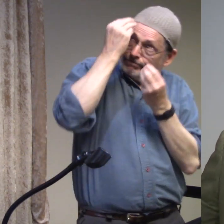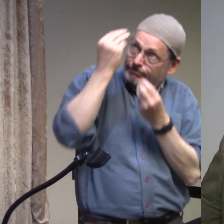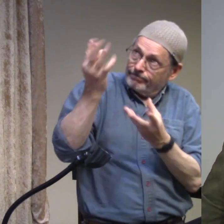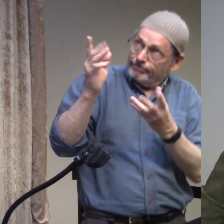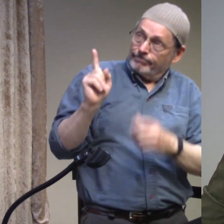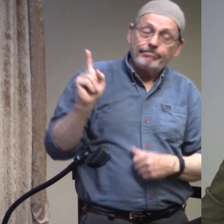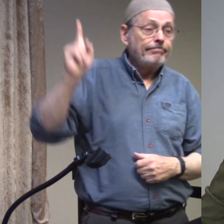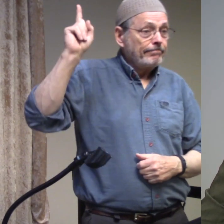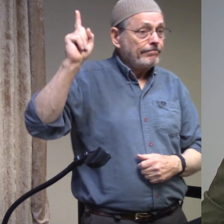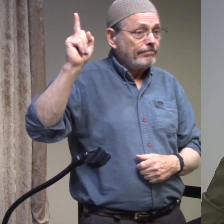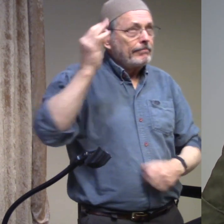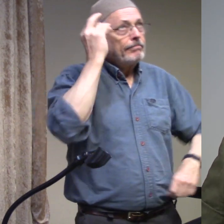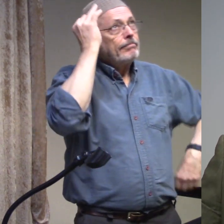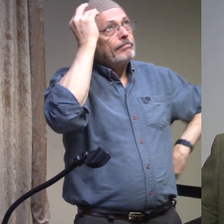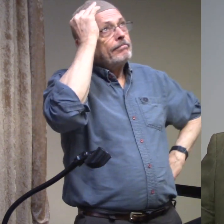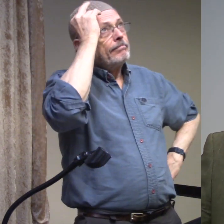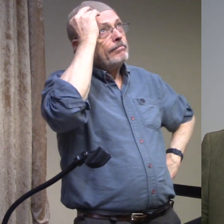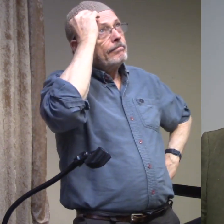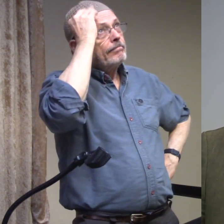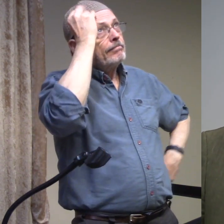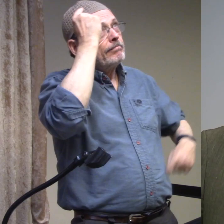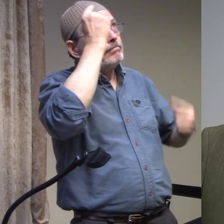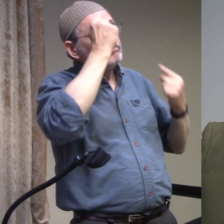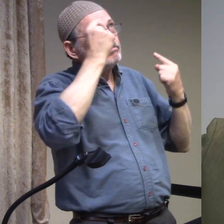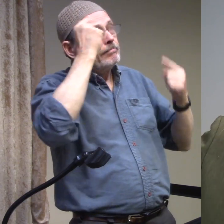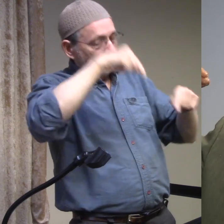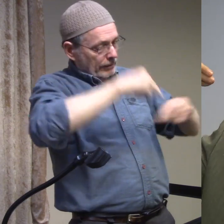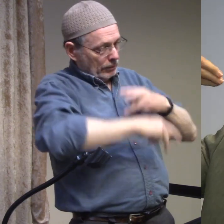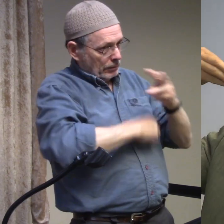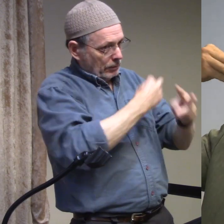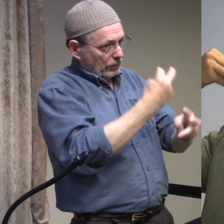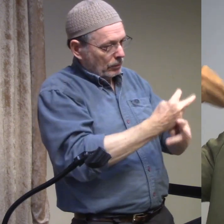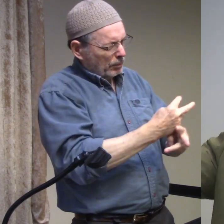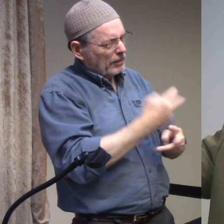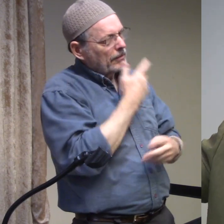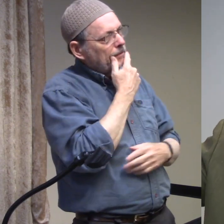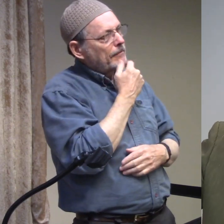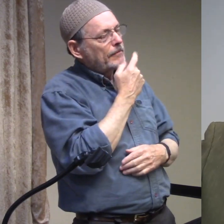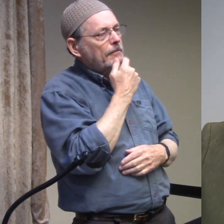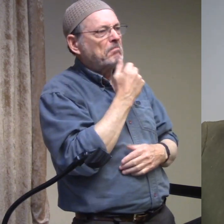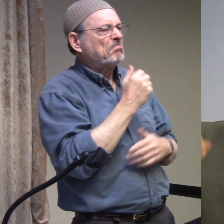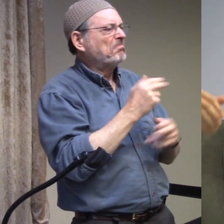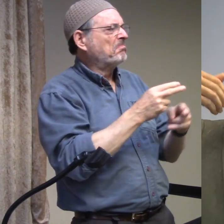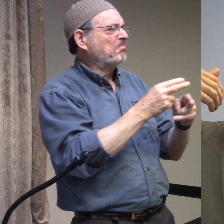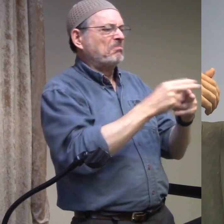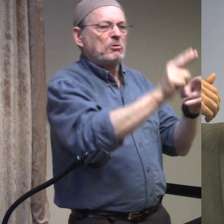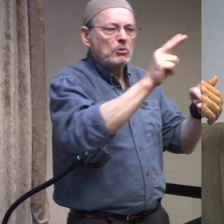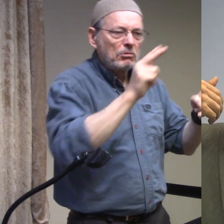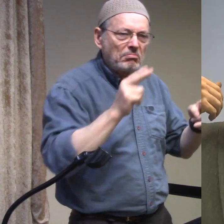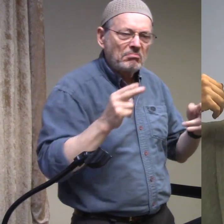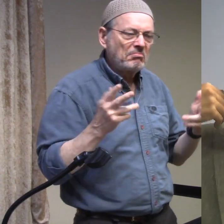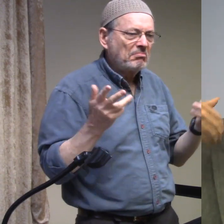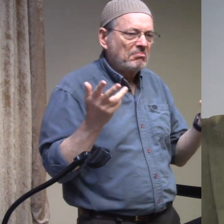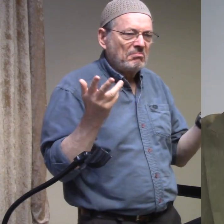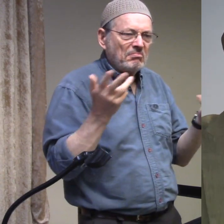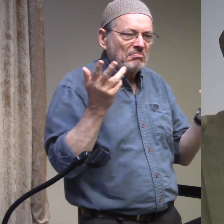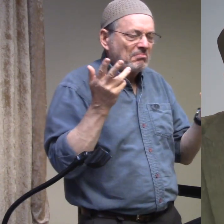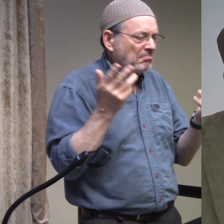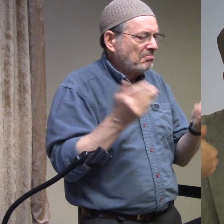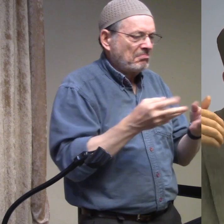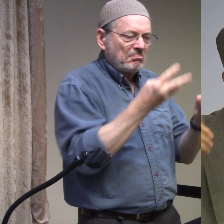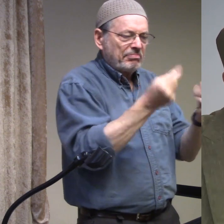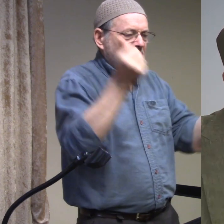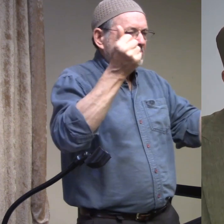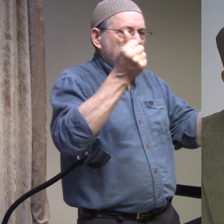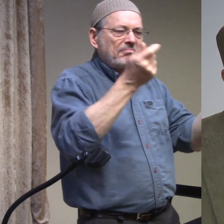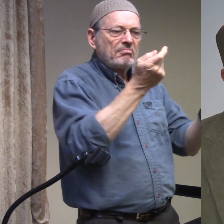think, contemplate about this world. How quick it is, and how quick it